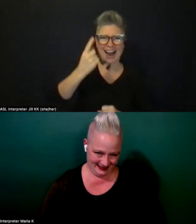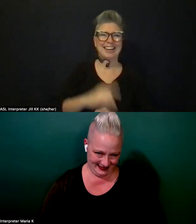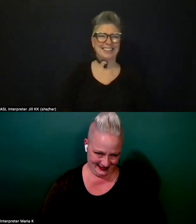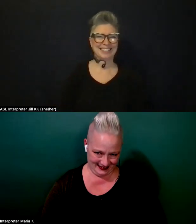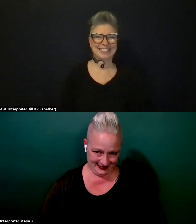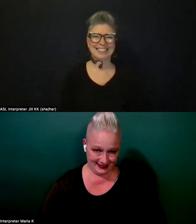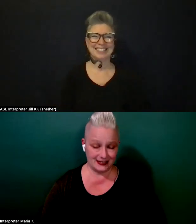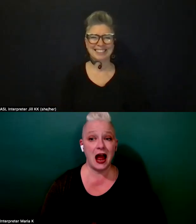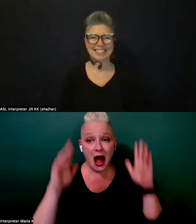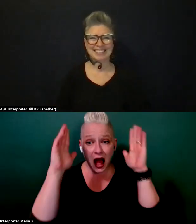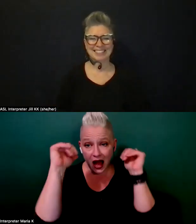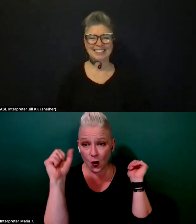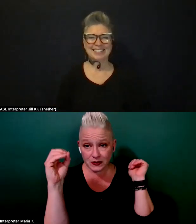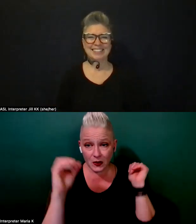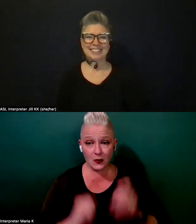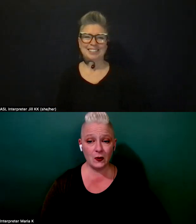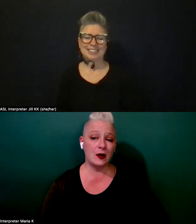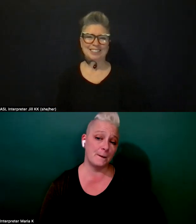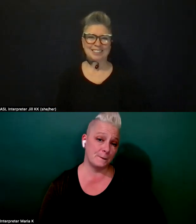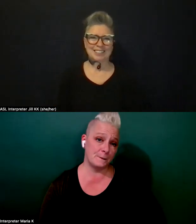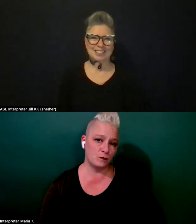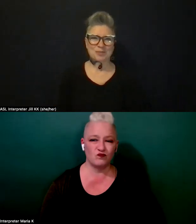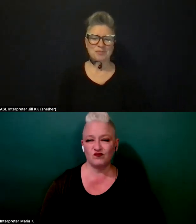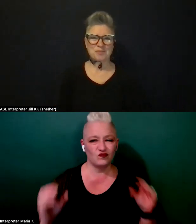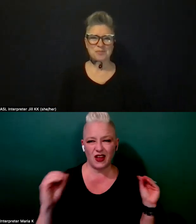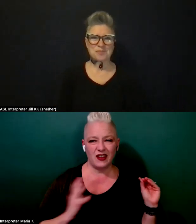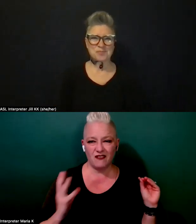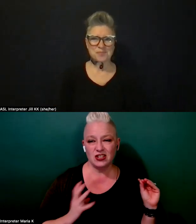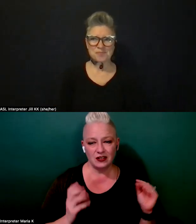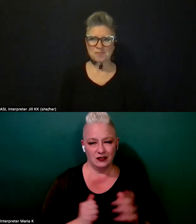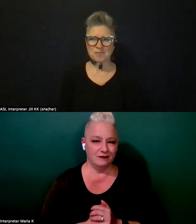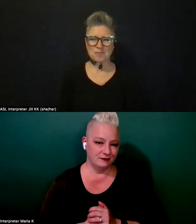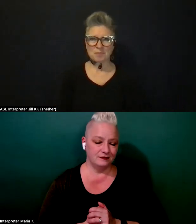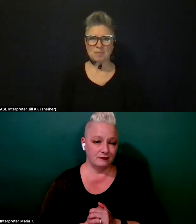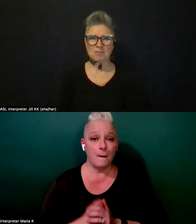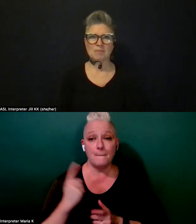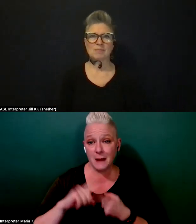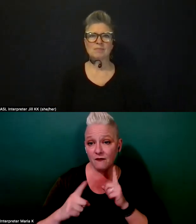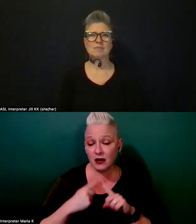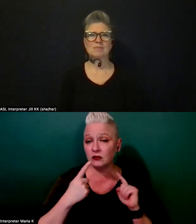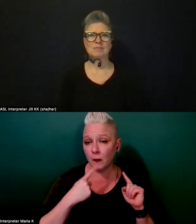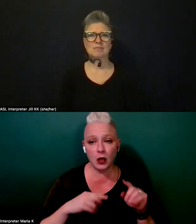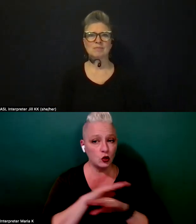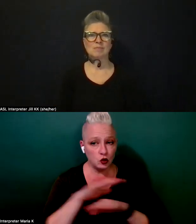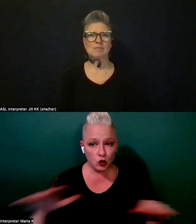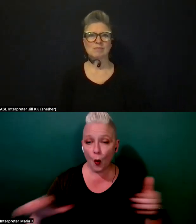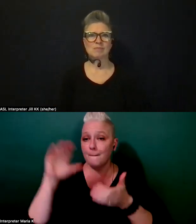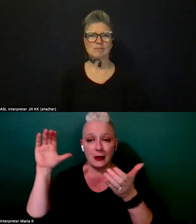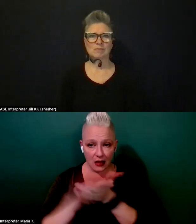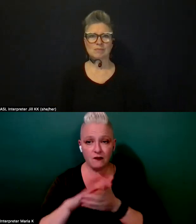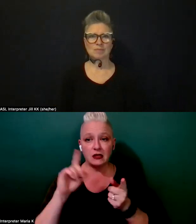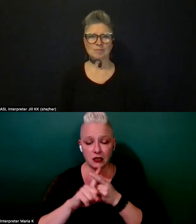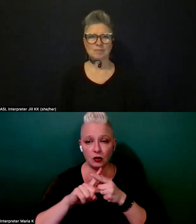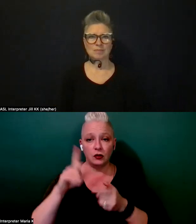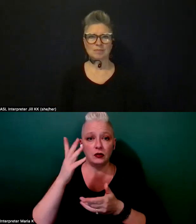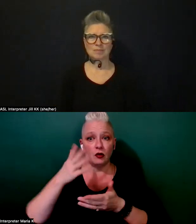I hope so. But nothing official. I actually, a friend of mine told me, don't believe it until your feet are planted on the ground,